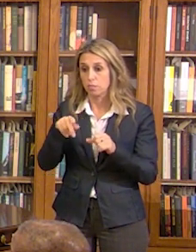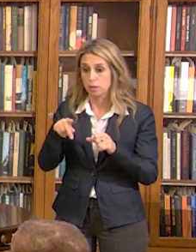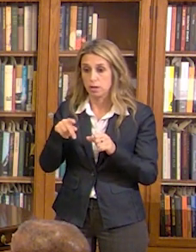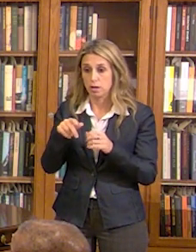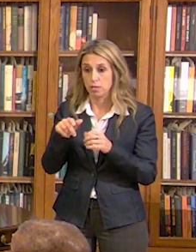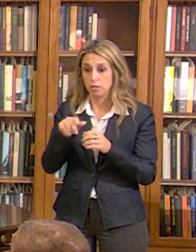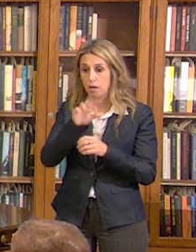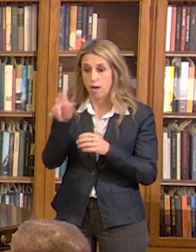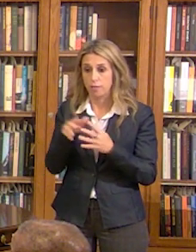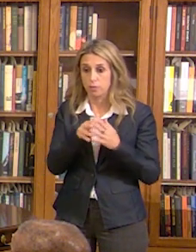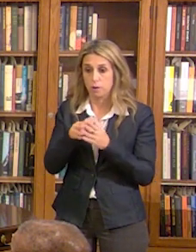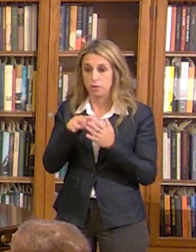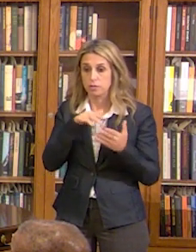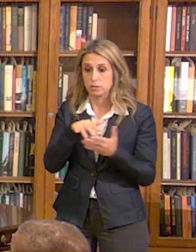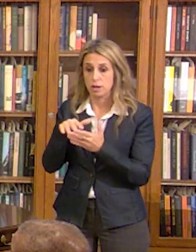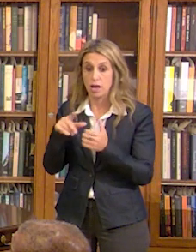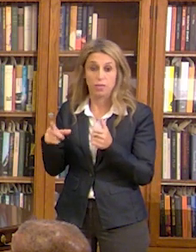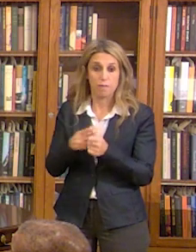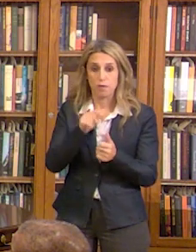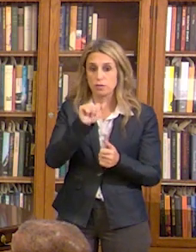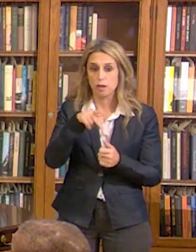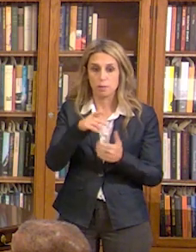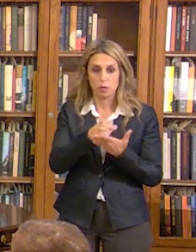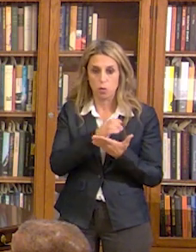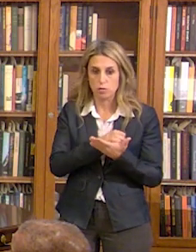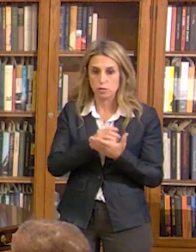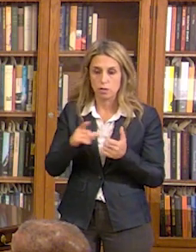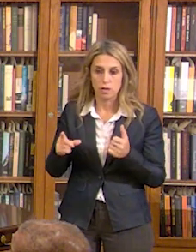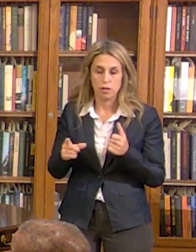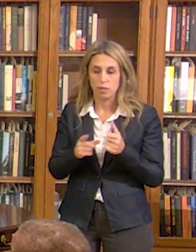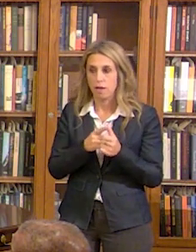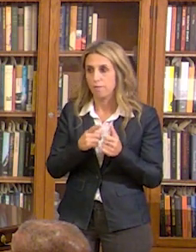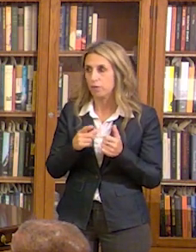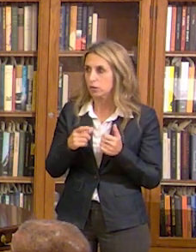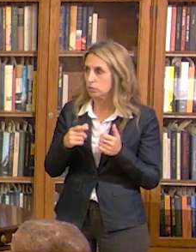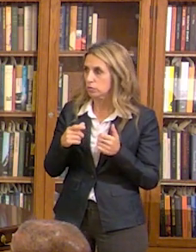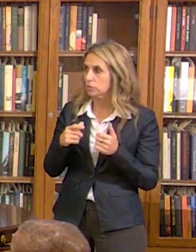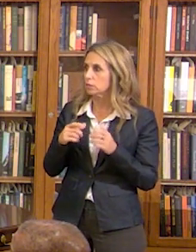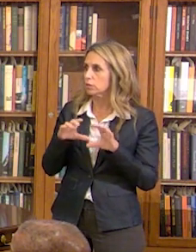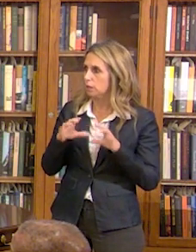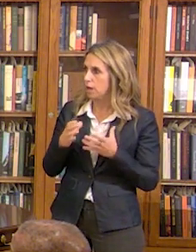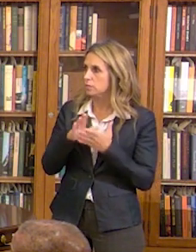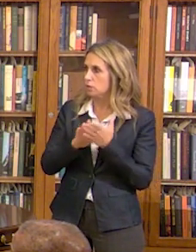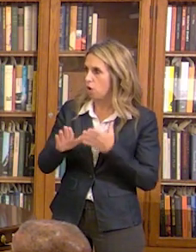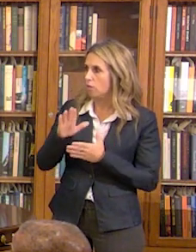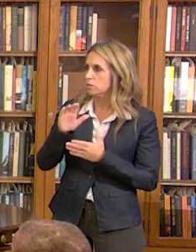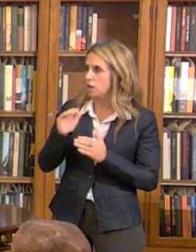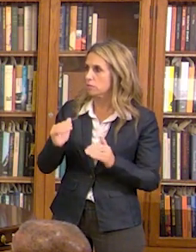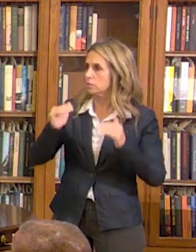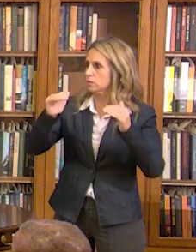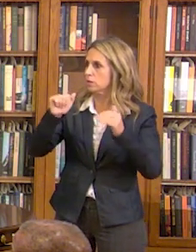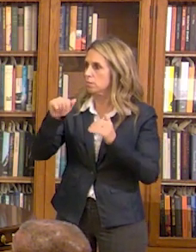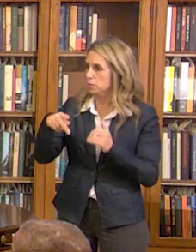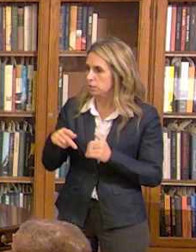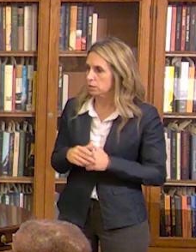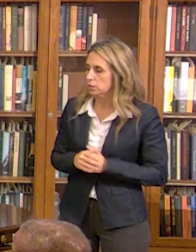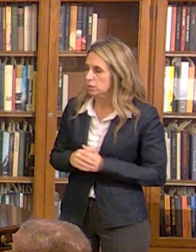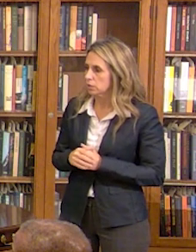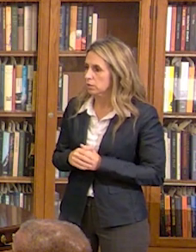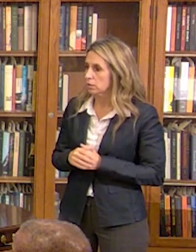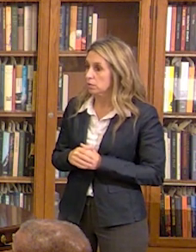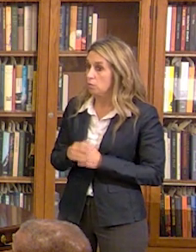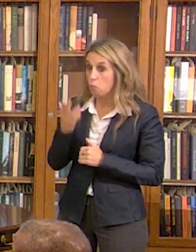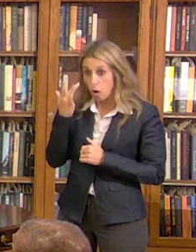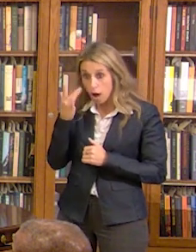studies as their first AP their first bite at a college level class and they're doing it because they